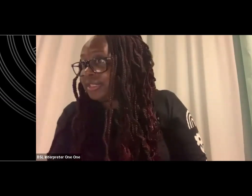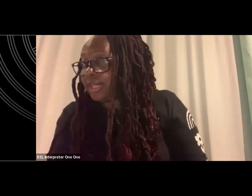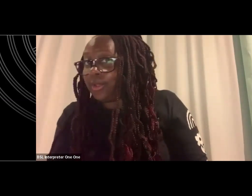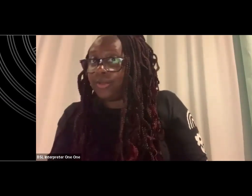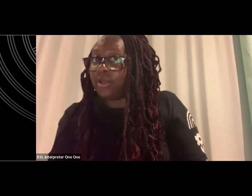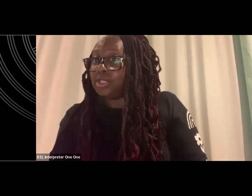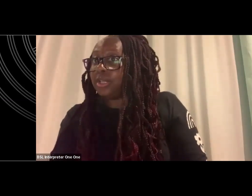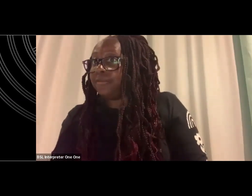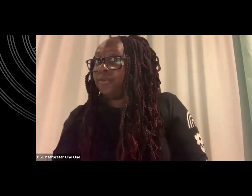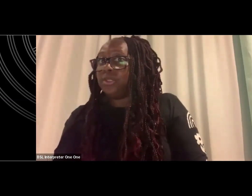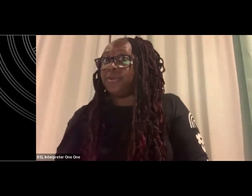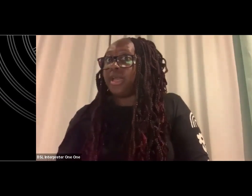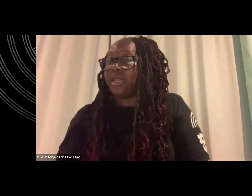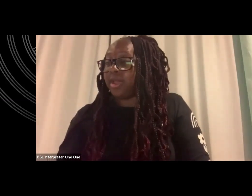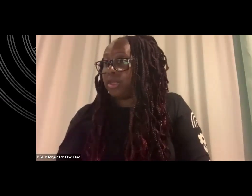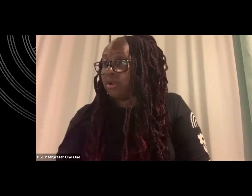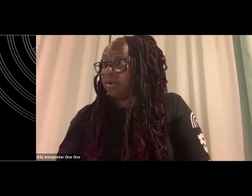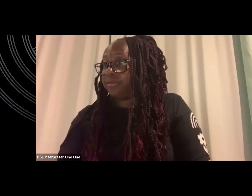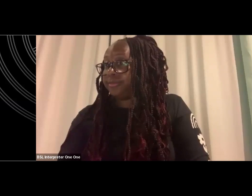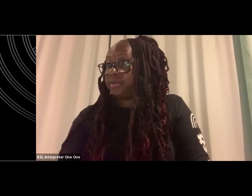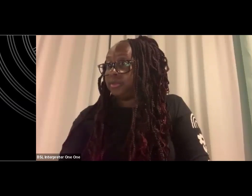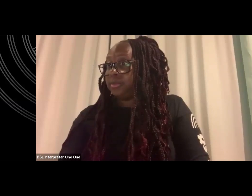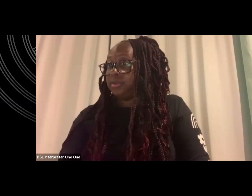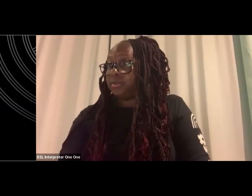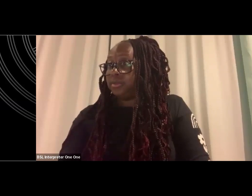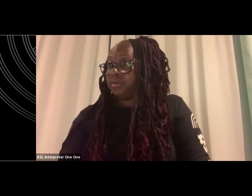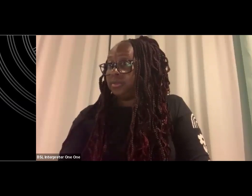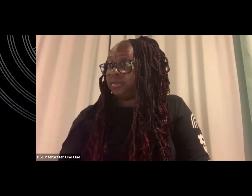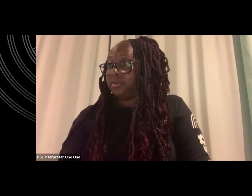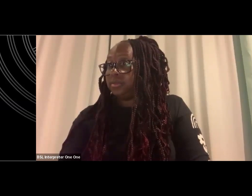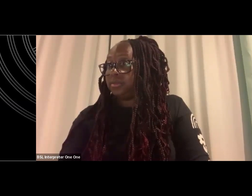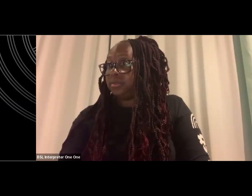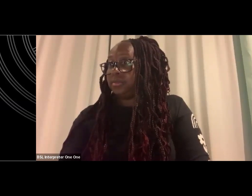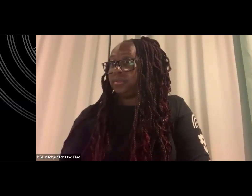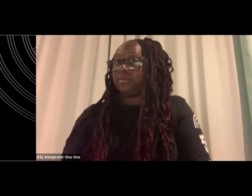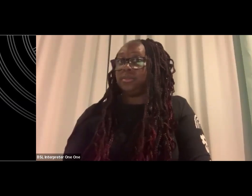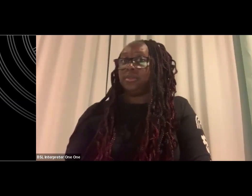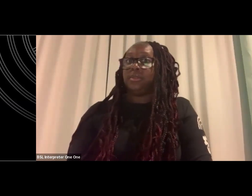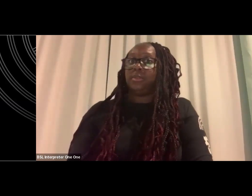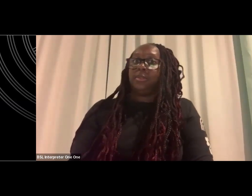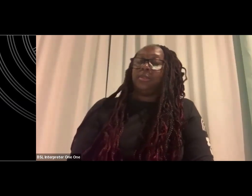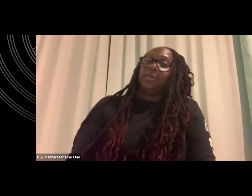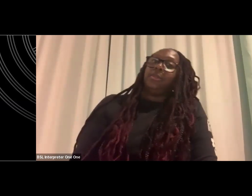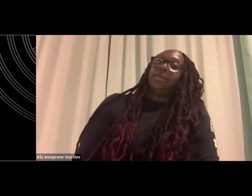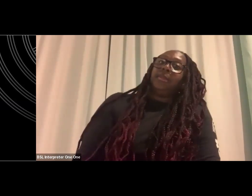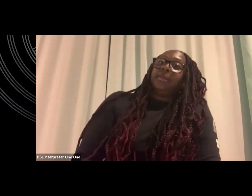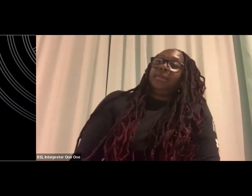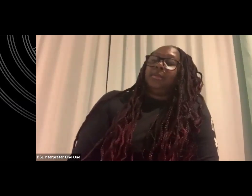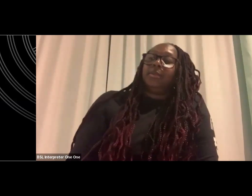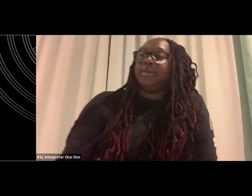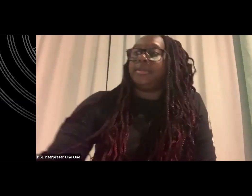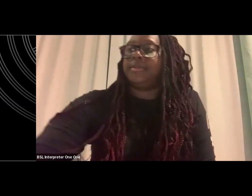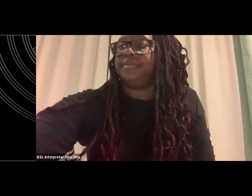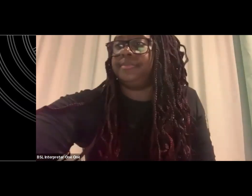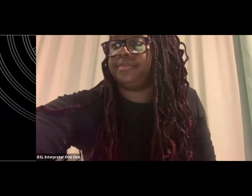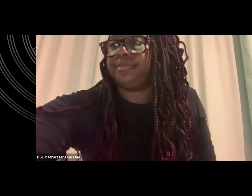Excuse me. The third aspect of Kia ora Waiora is that it also provides some procedural scaffolding.